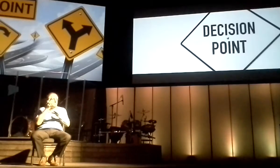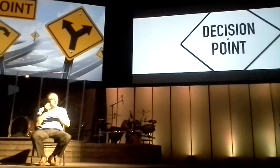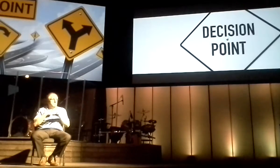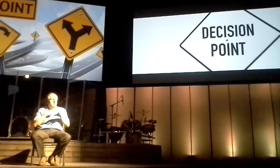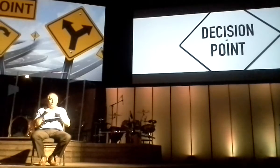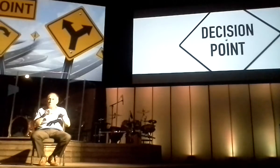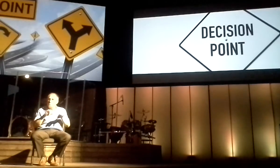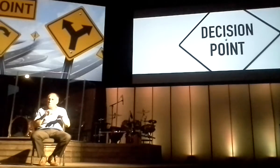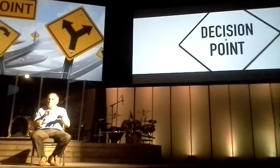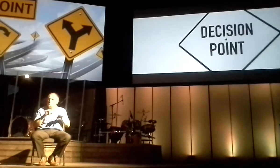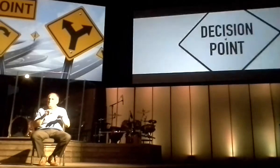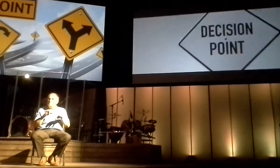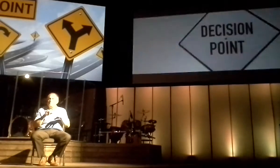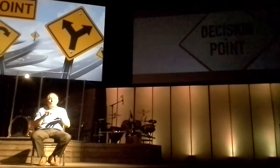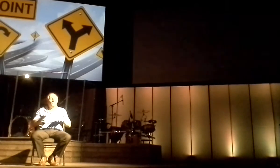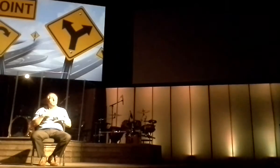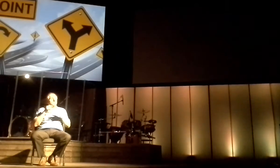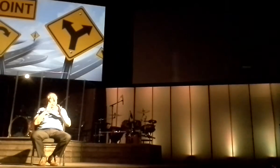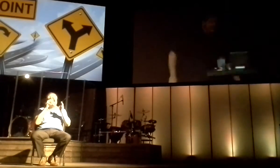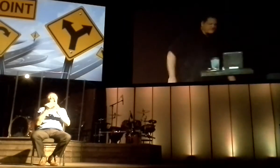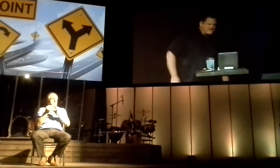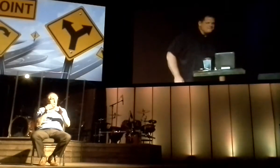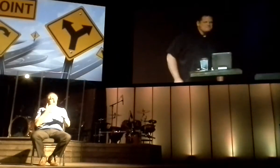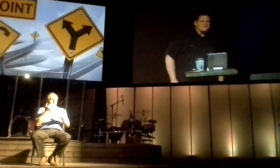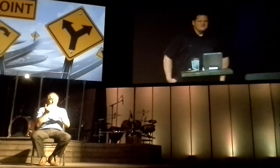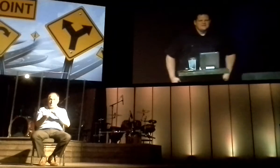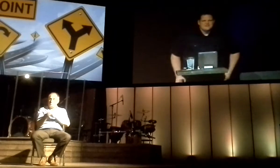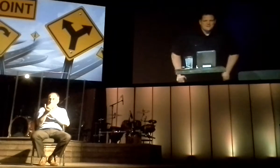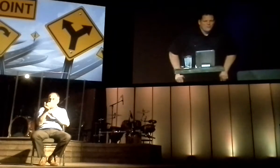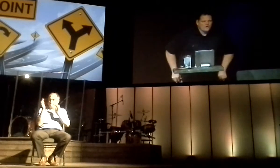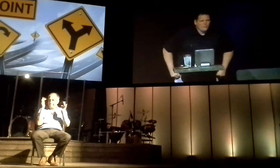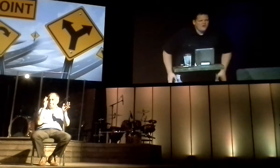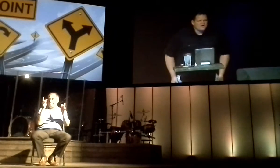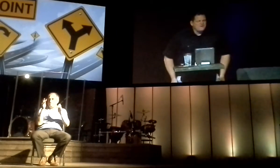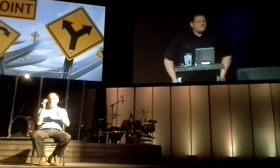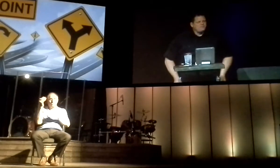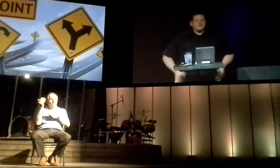do. What's happening, family? You doing well today?